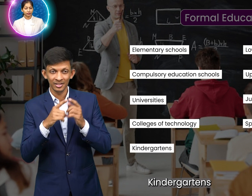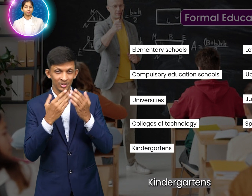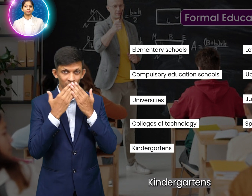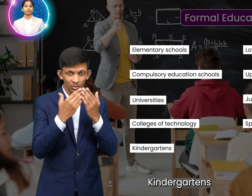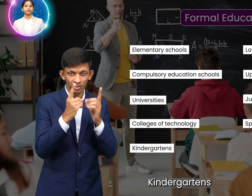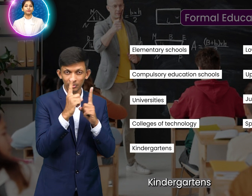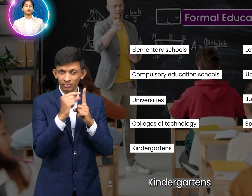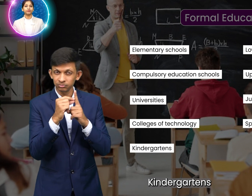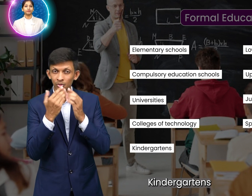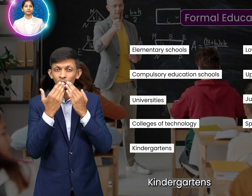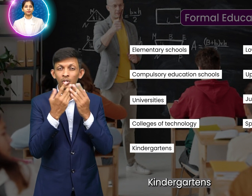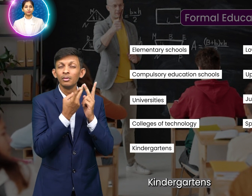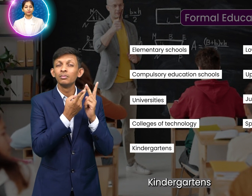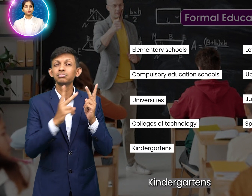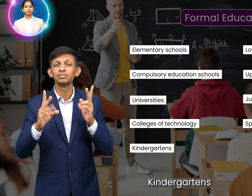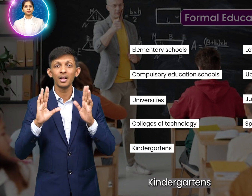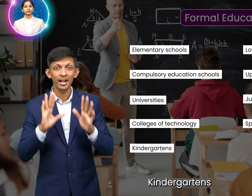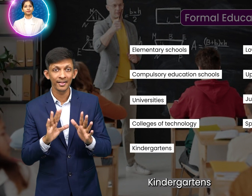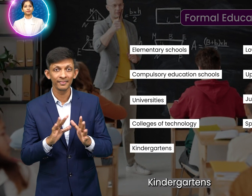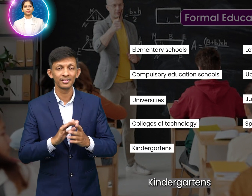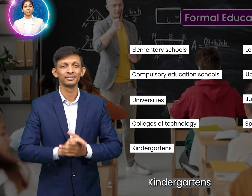kindergartens,